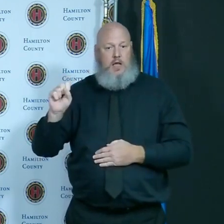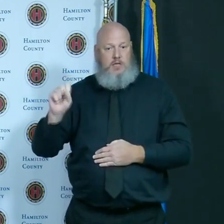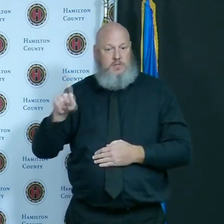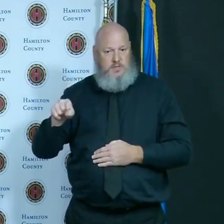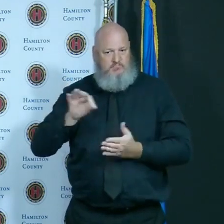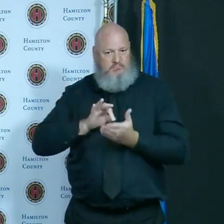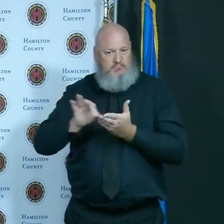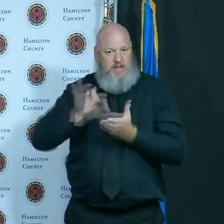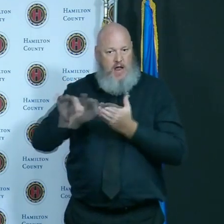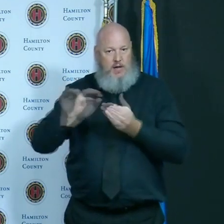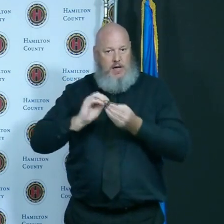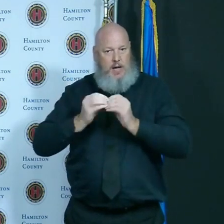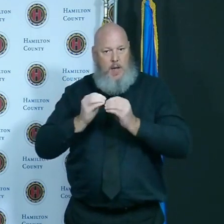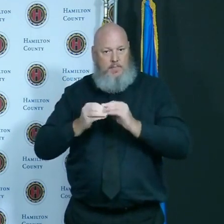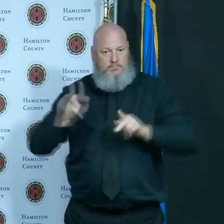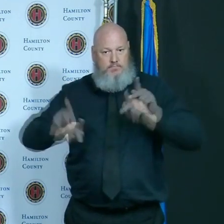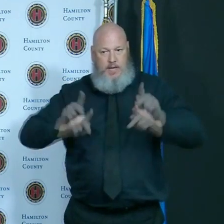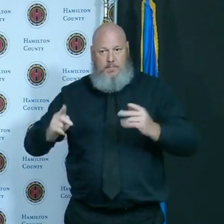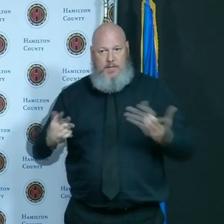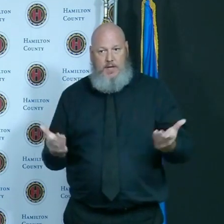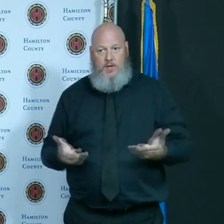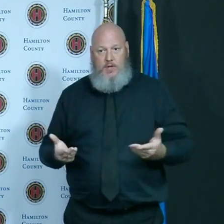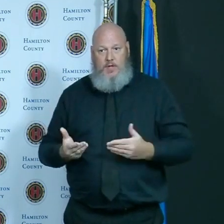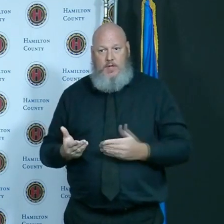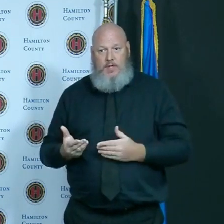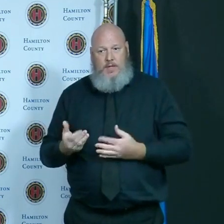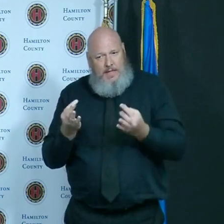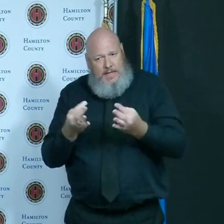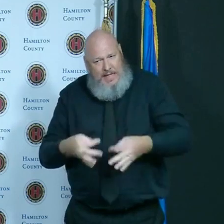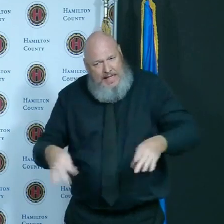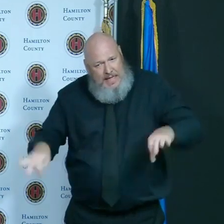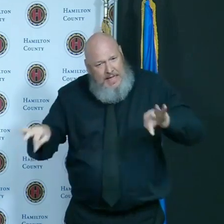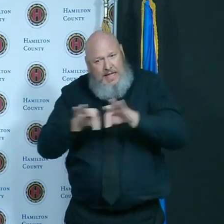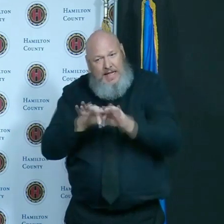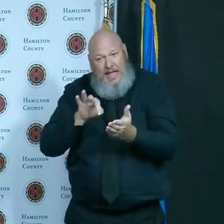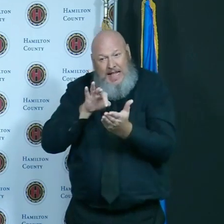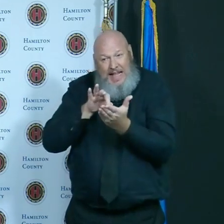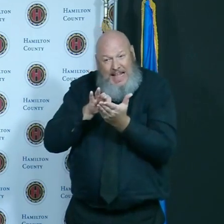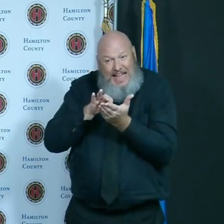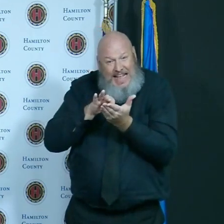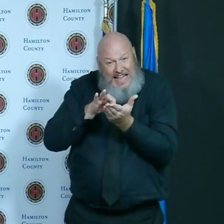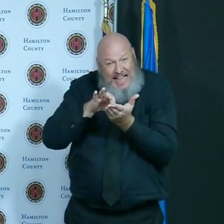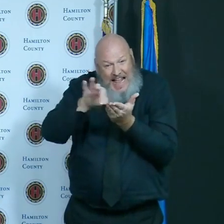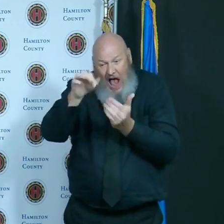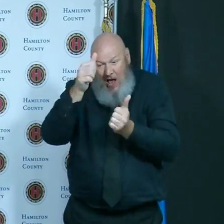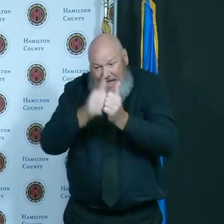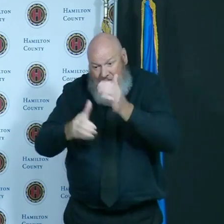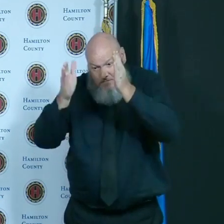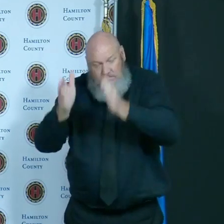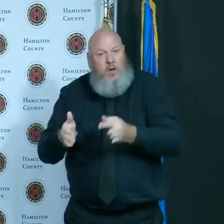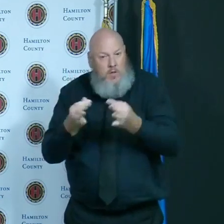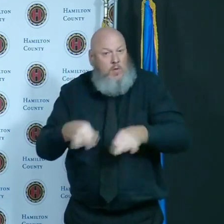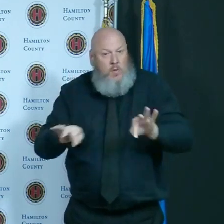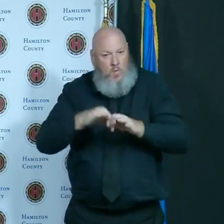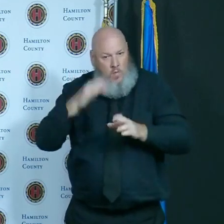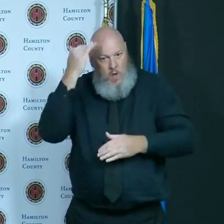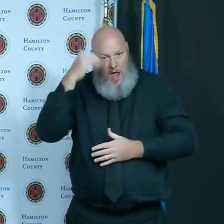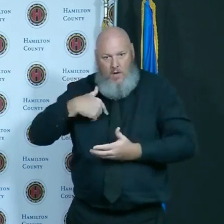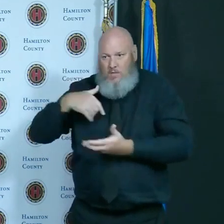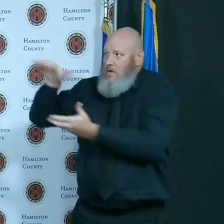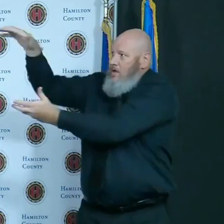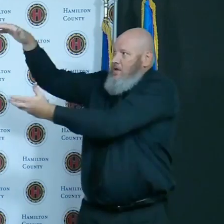Remember, these dollars that we receive from the federal government, we're in the middle of that right now, playing out through COVID-19